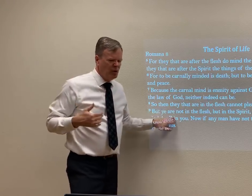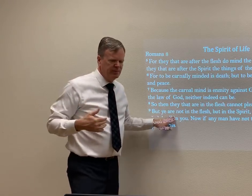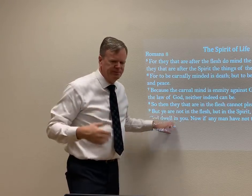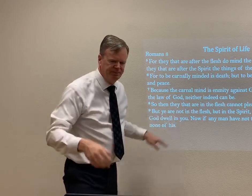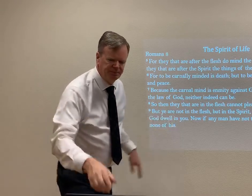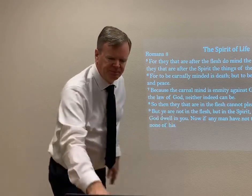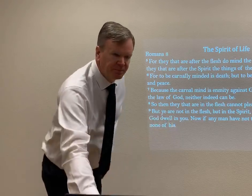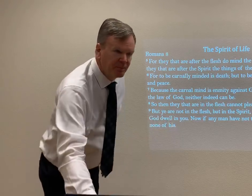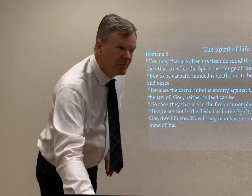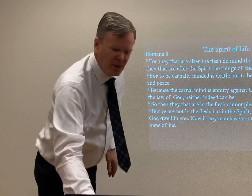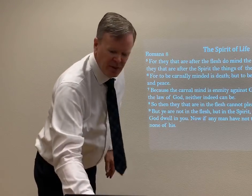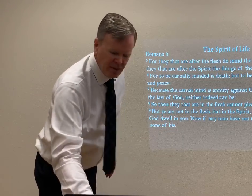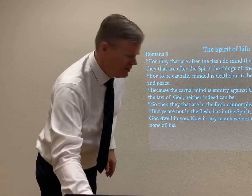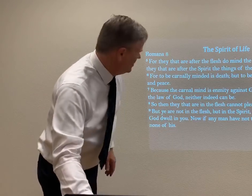I've read that to you before.